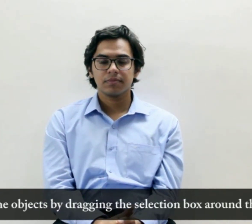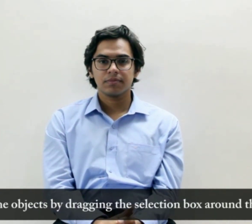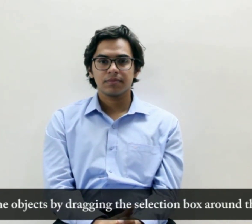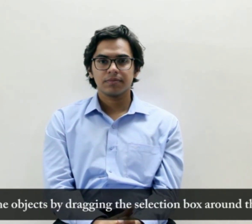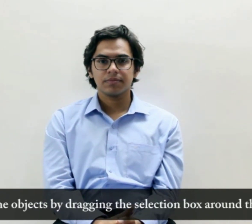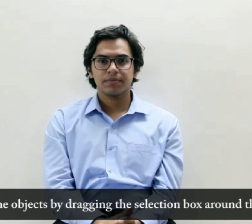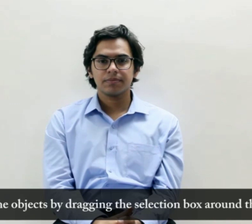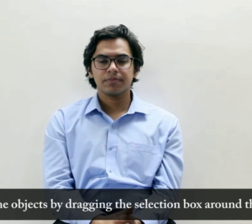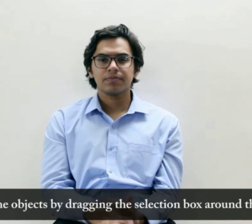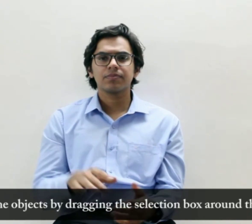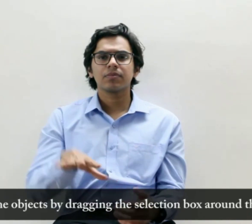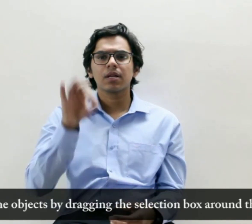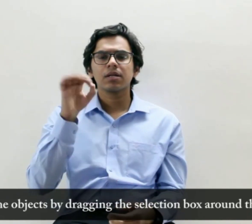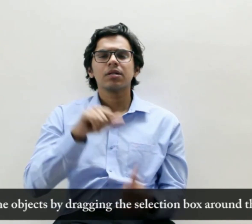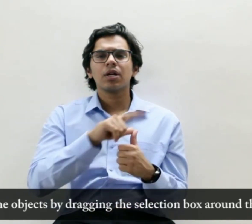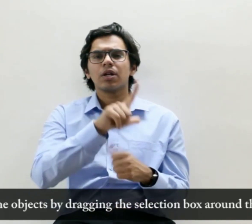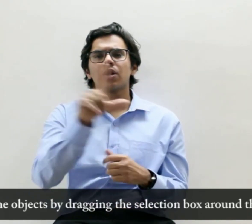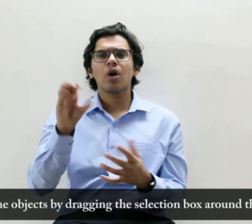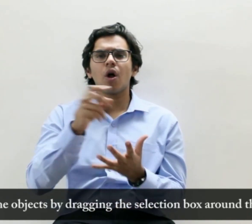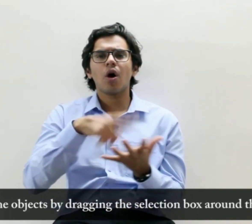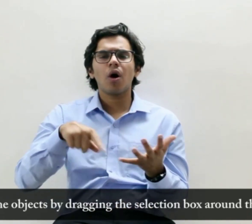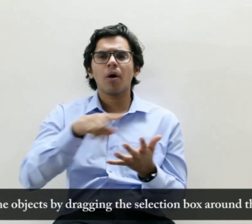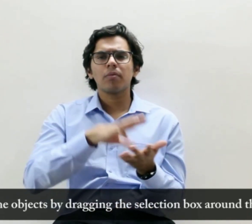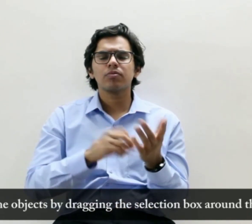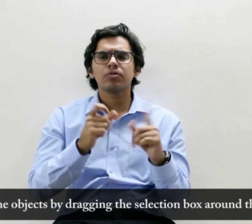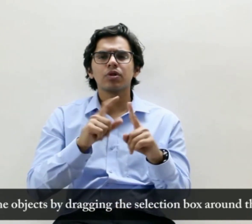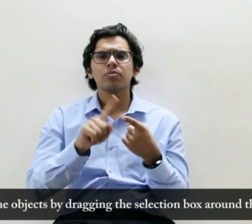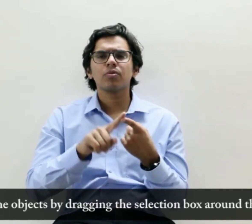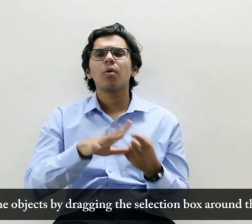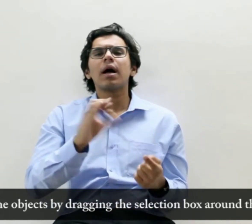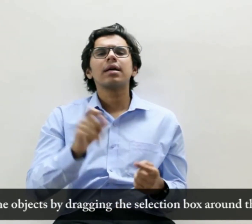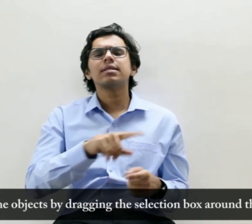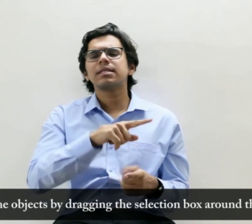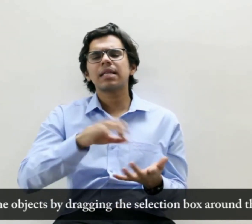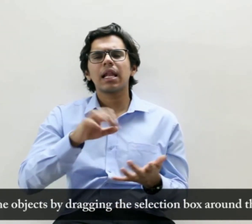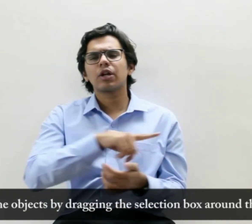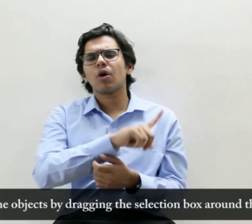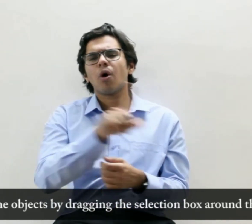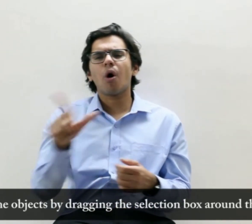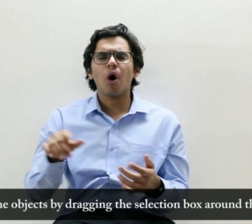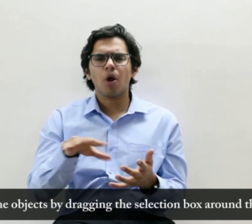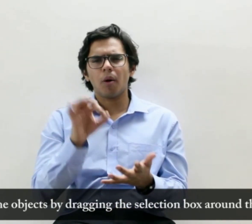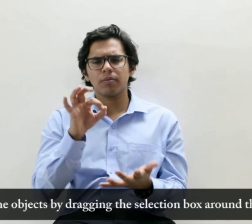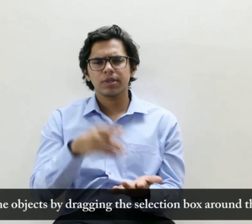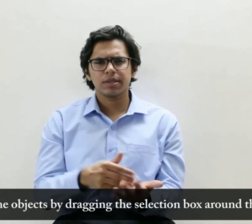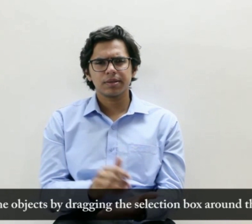Select all the objects by dragging the selection box around the objects.